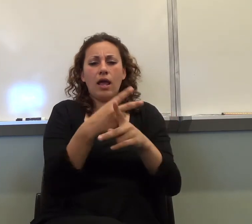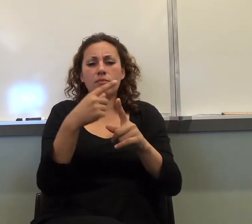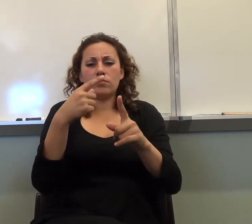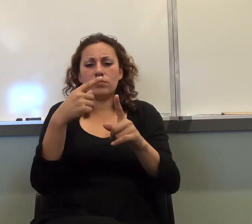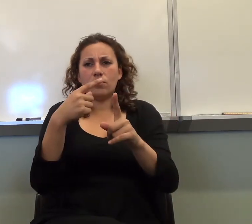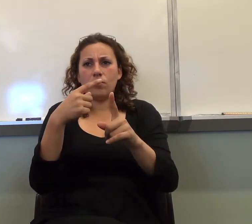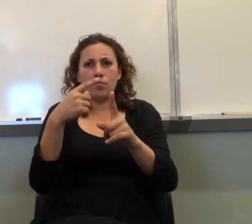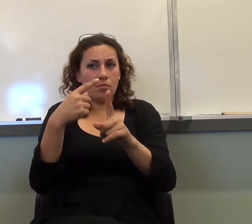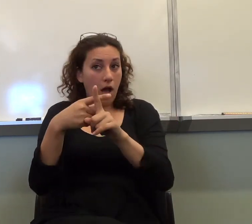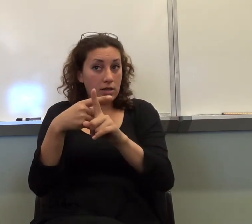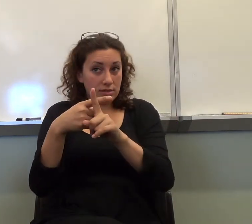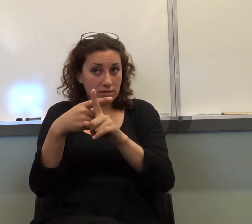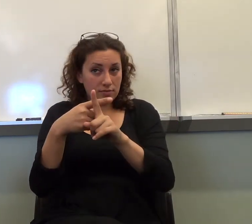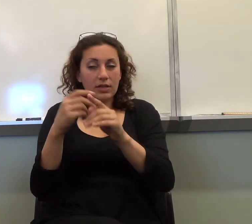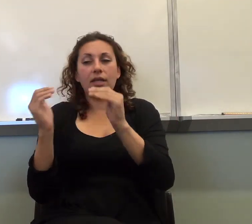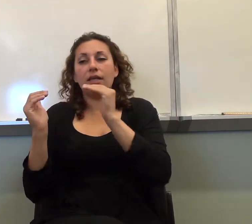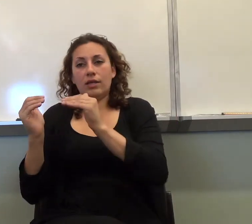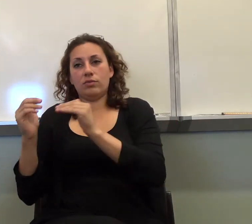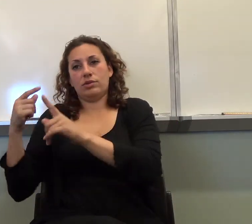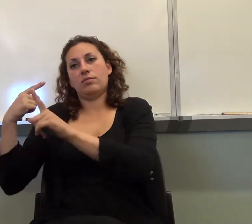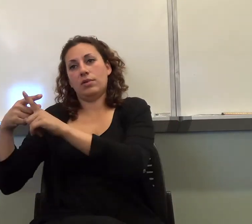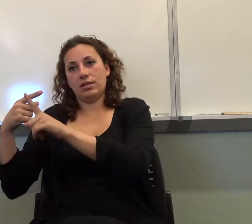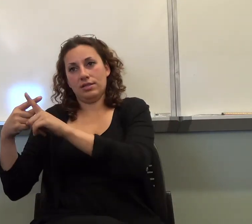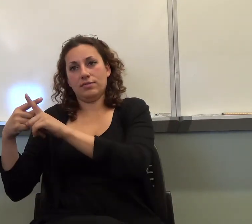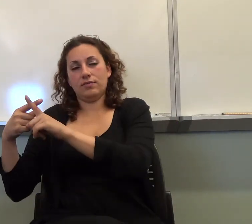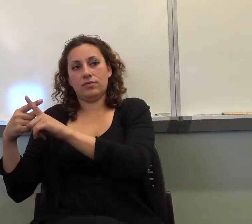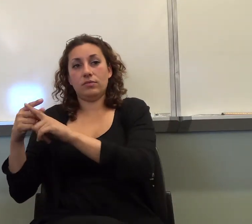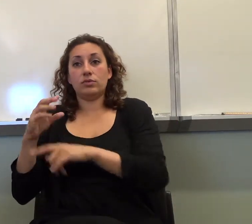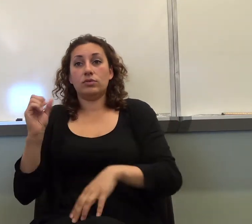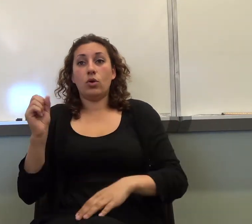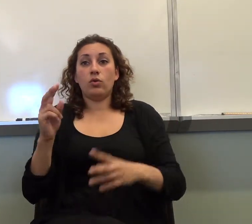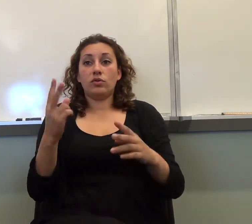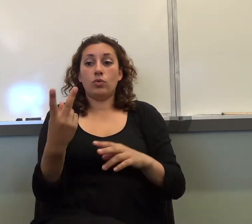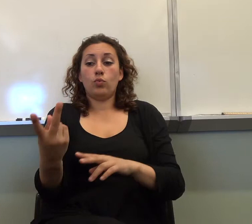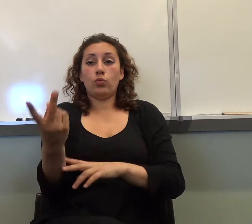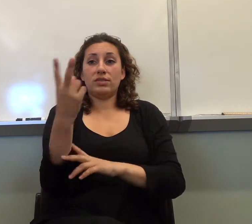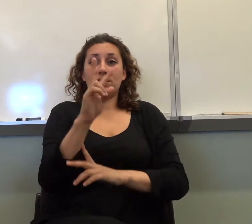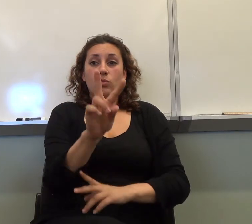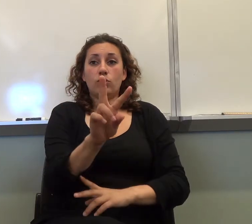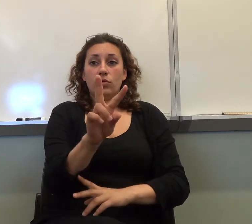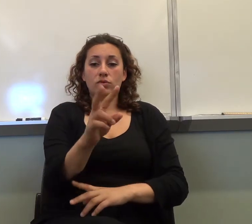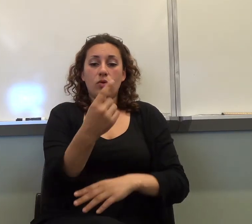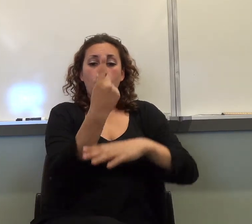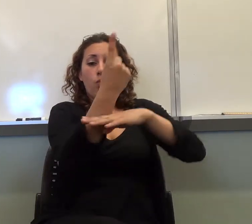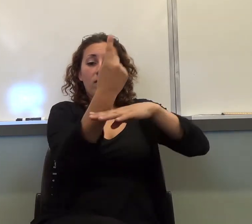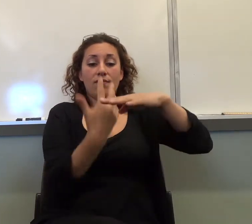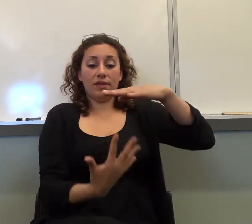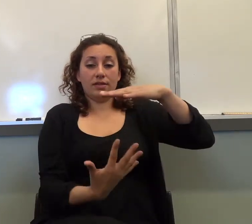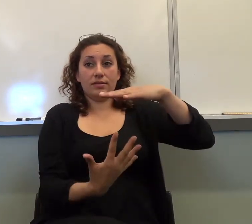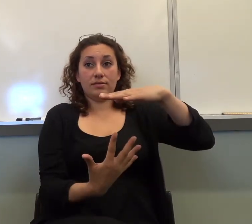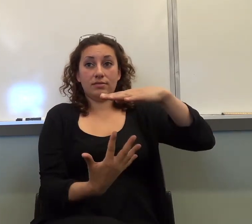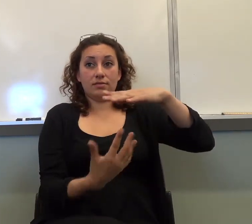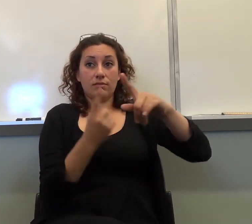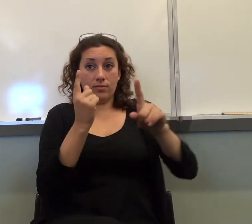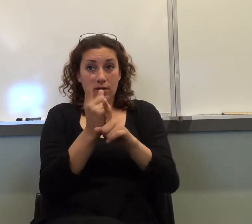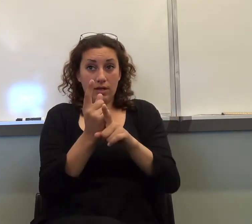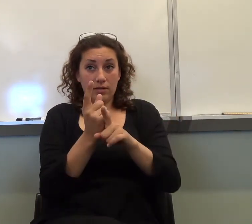A positive, right. So the reciprocal has got to be 1 over 5, because then the 5s will cancel, and you get